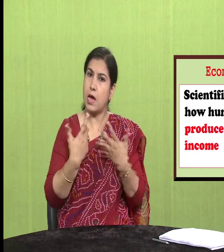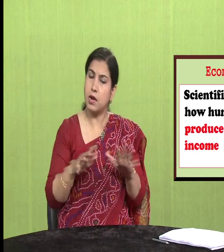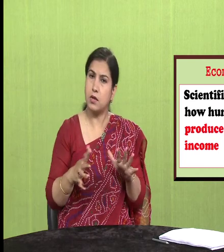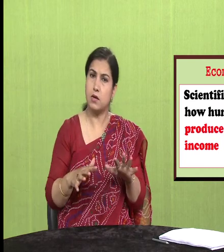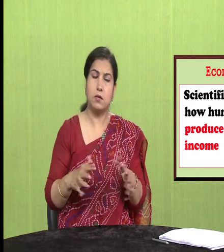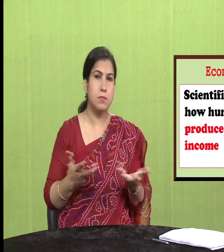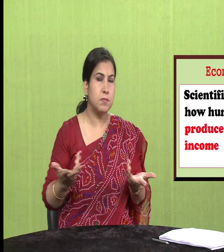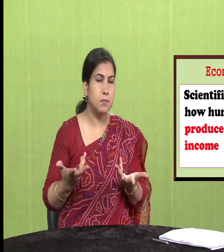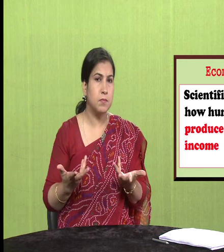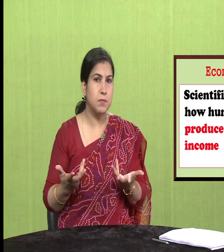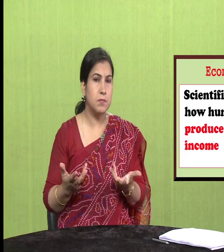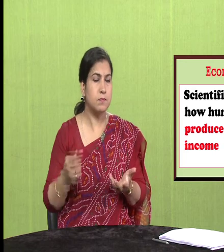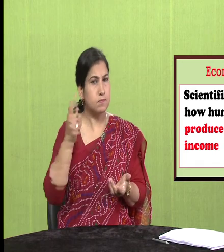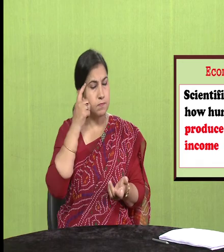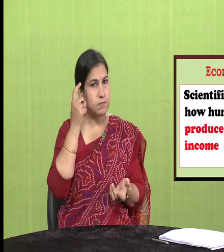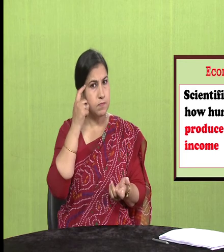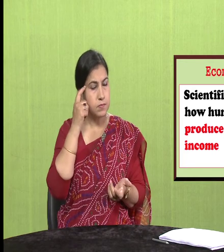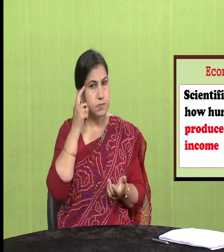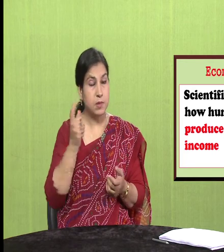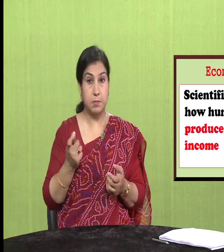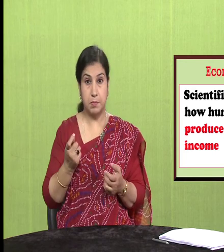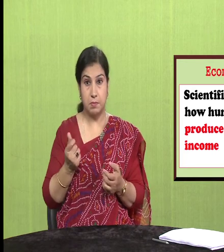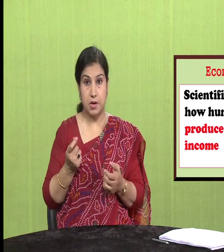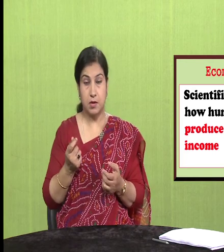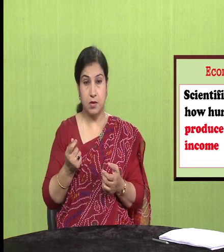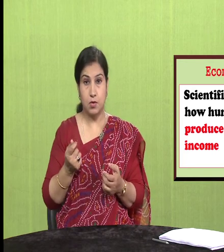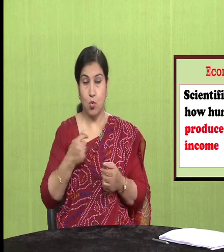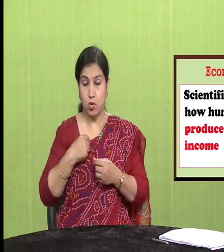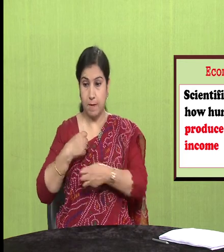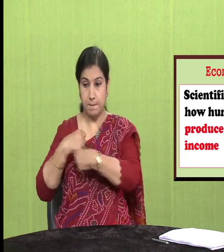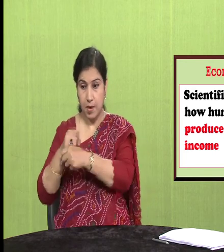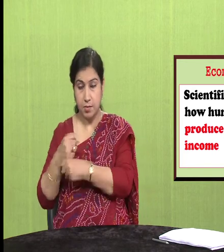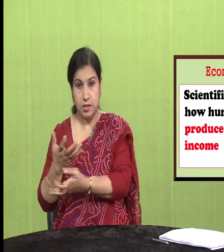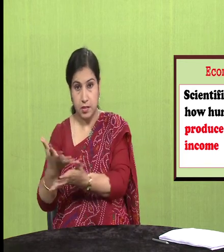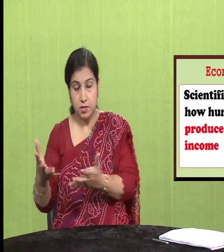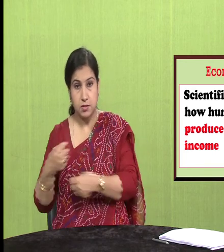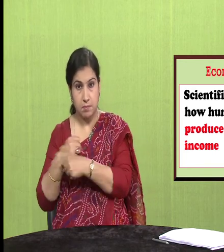produce and spend their production and income.